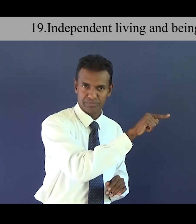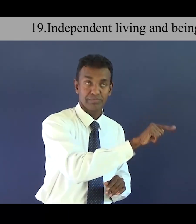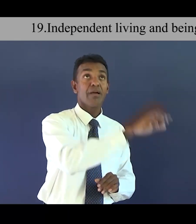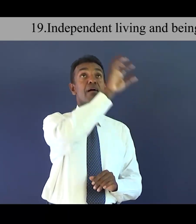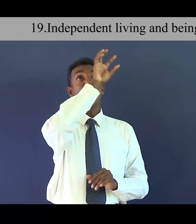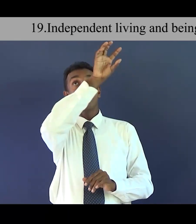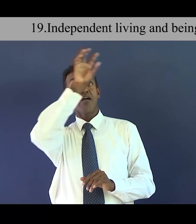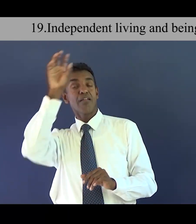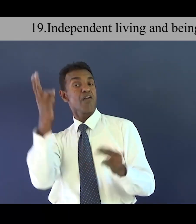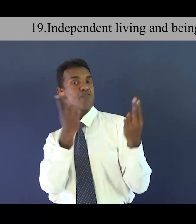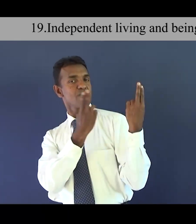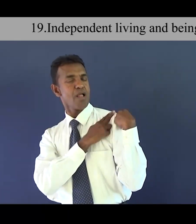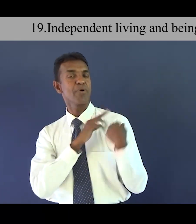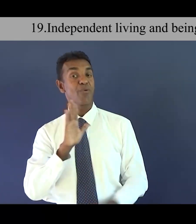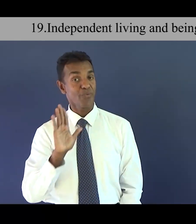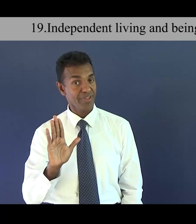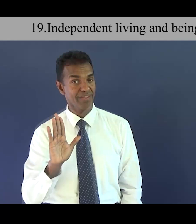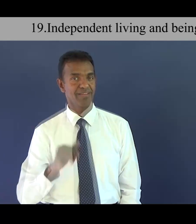Disabled people can choose